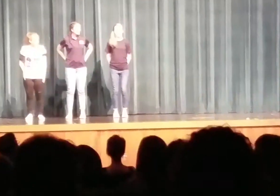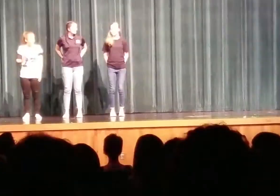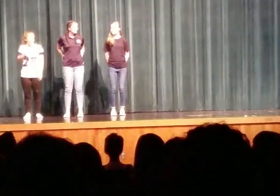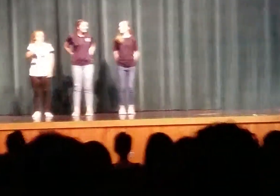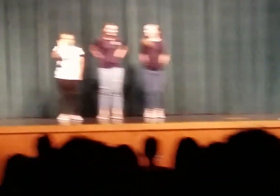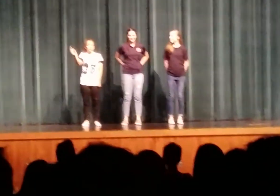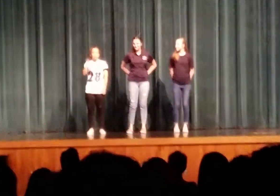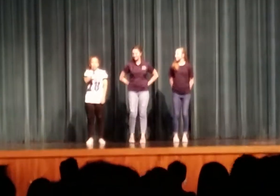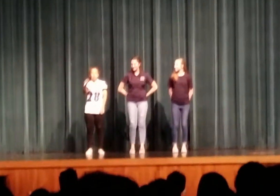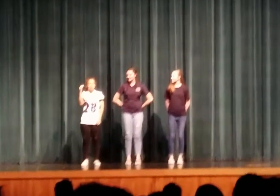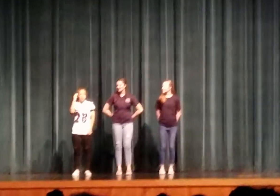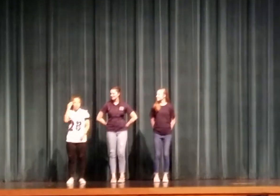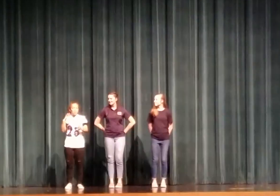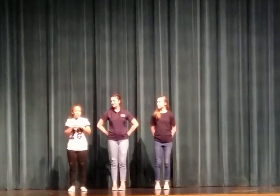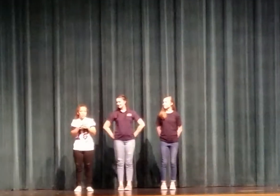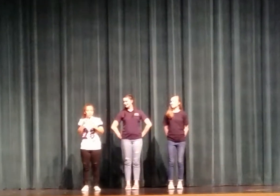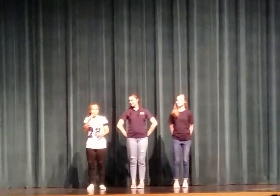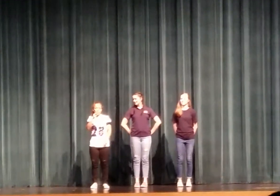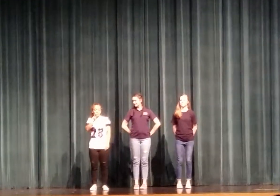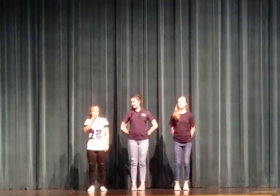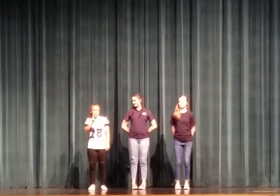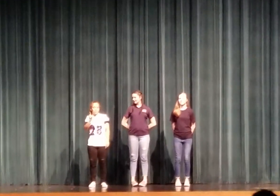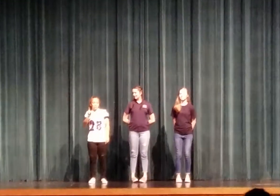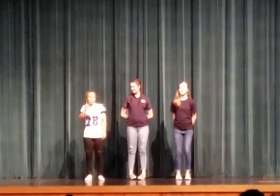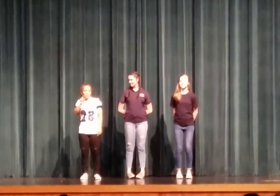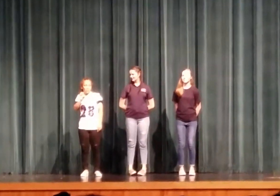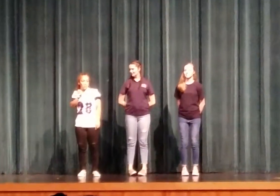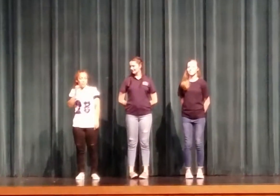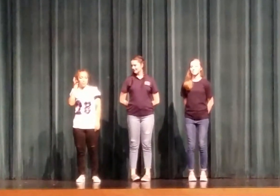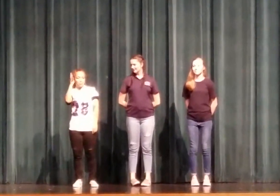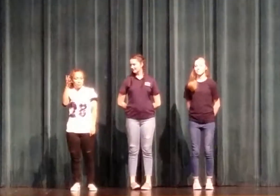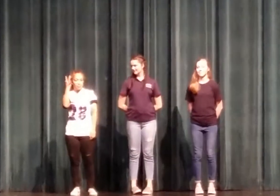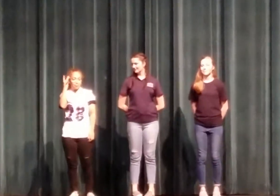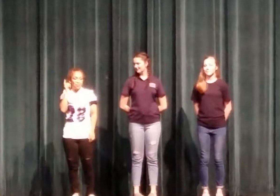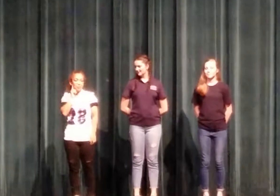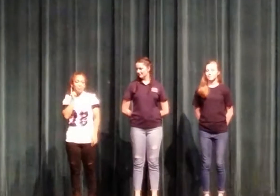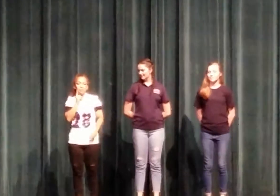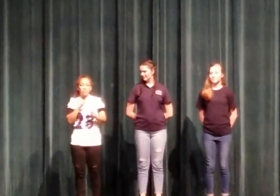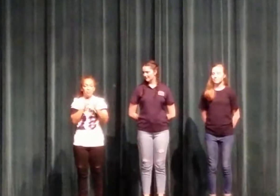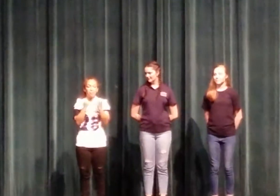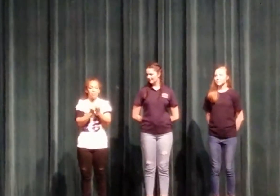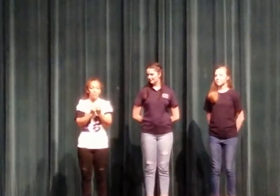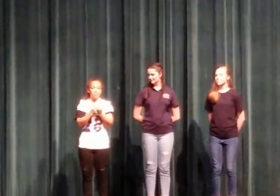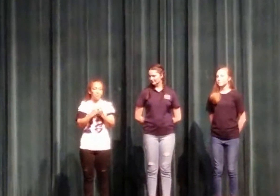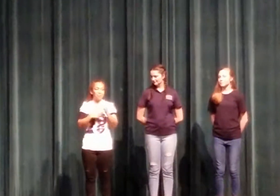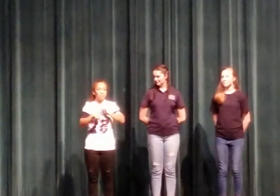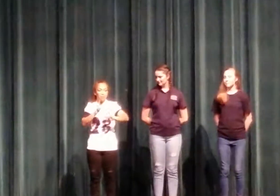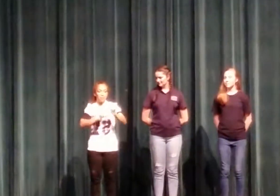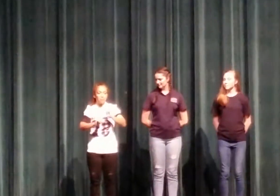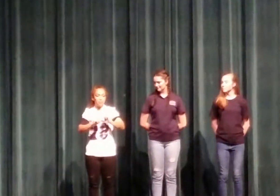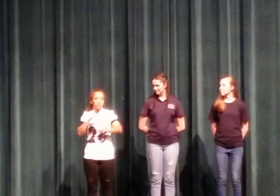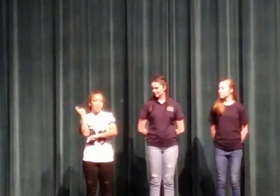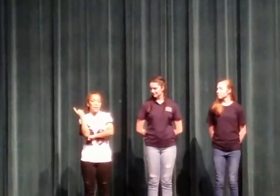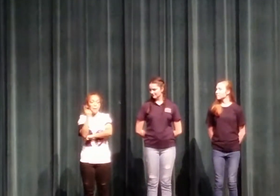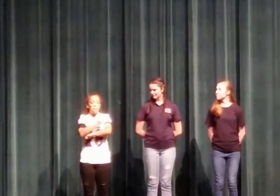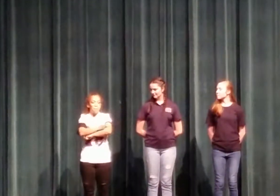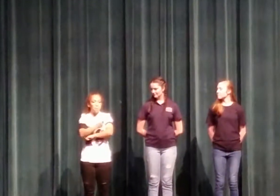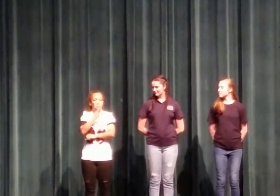Hey, did you guys know that the football huddle was created because once there was a deaf team that used signs? At one of their